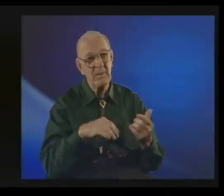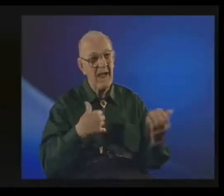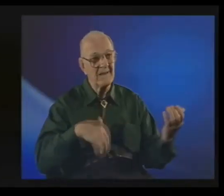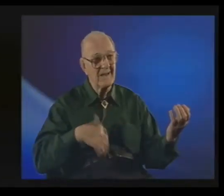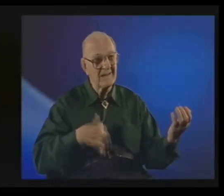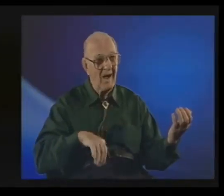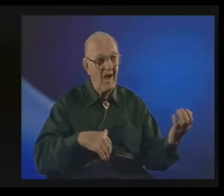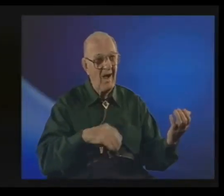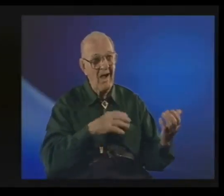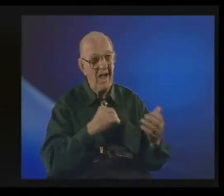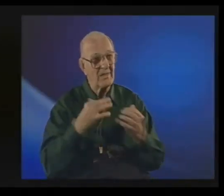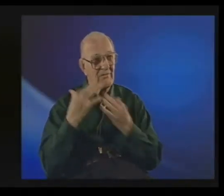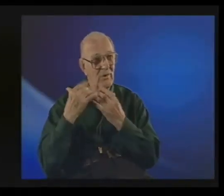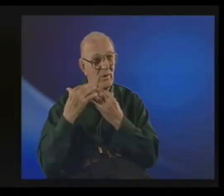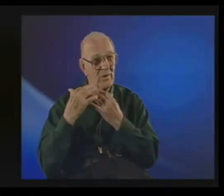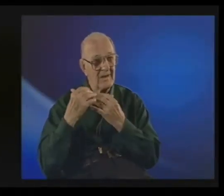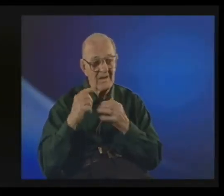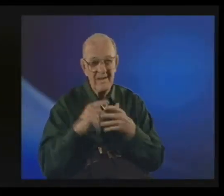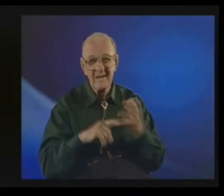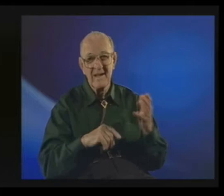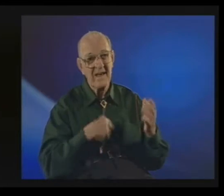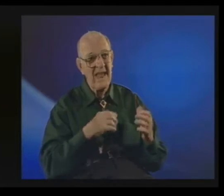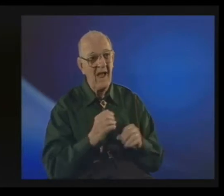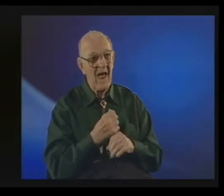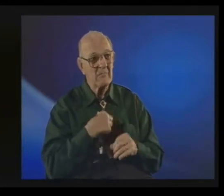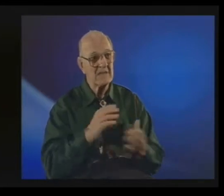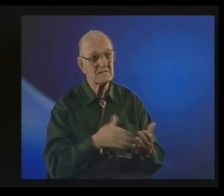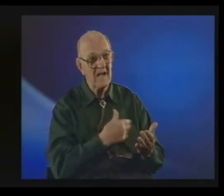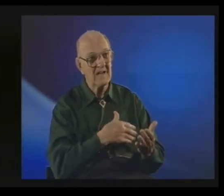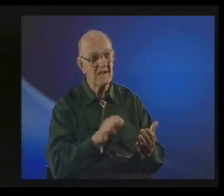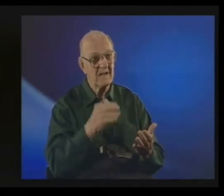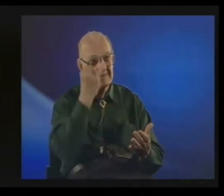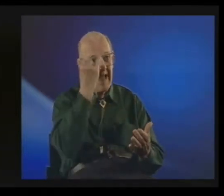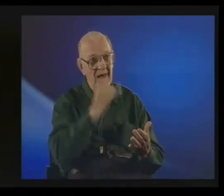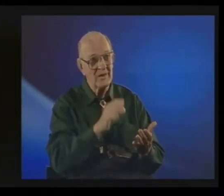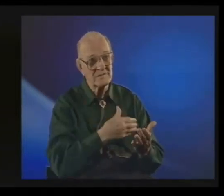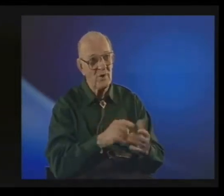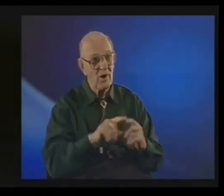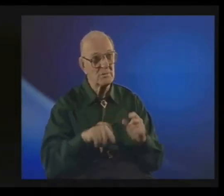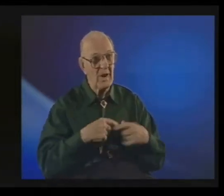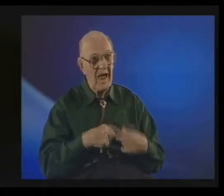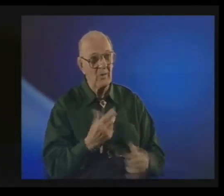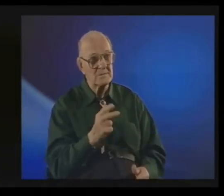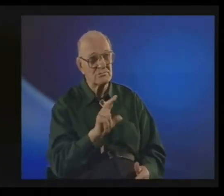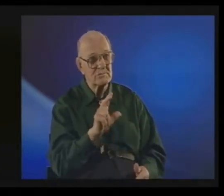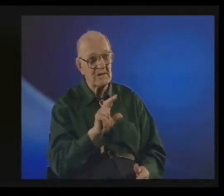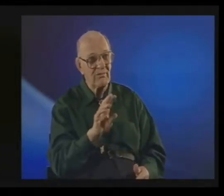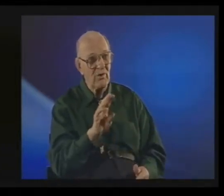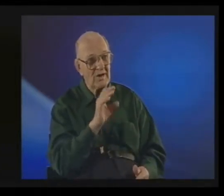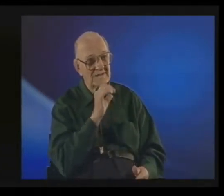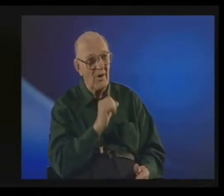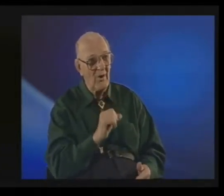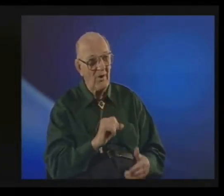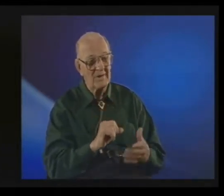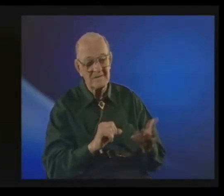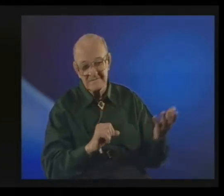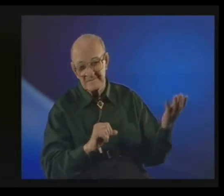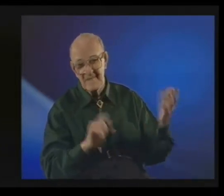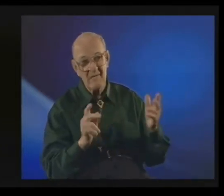played the guitar and the flute, and he had gotten me singing Italian songs when I was 3-4 years old.